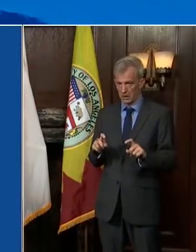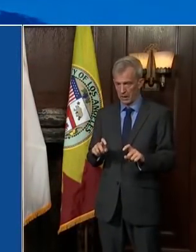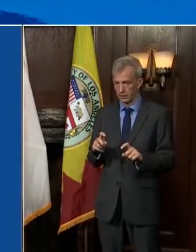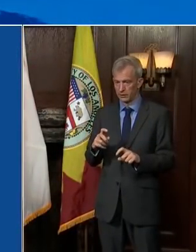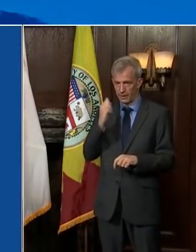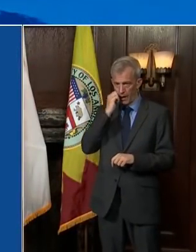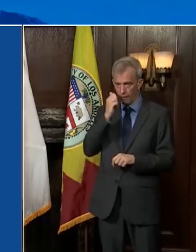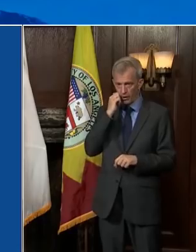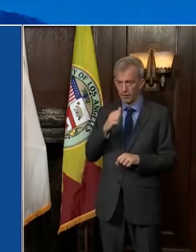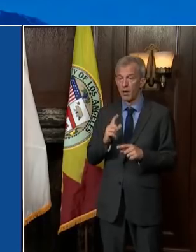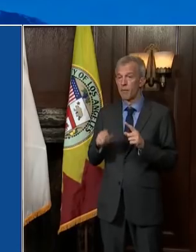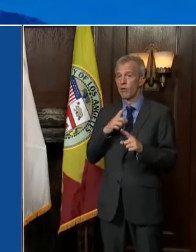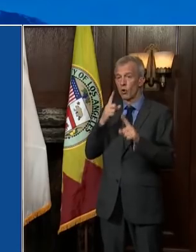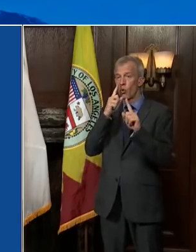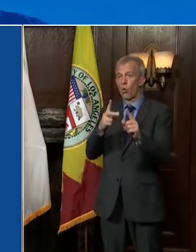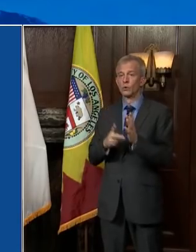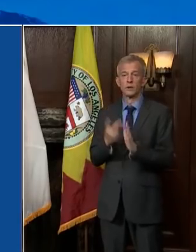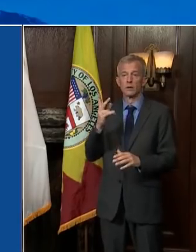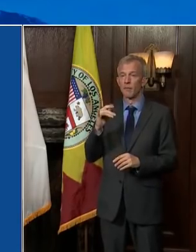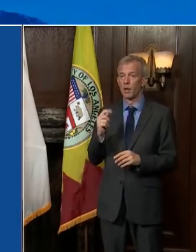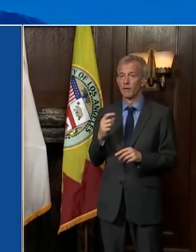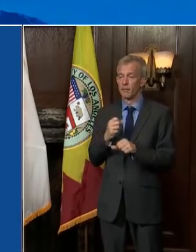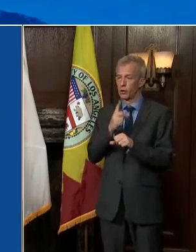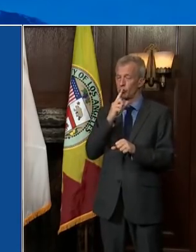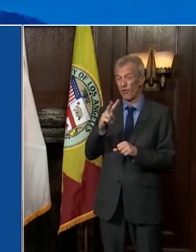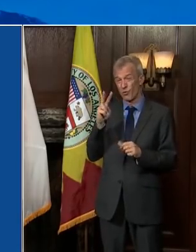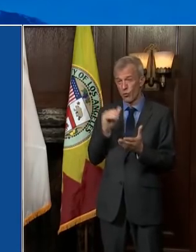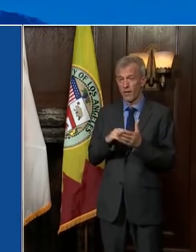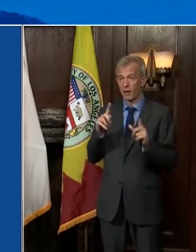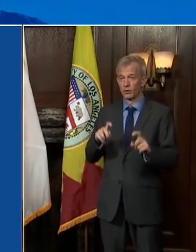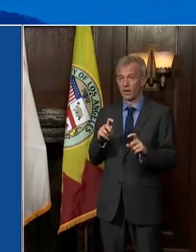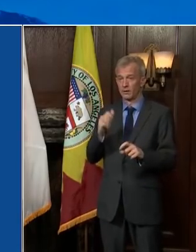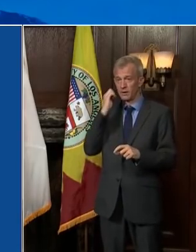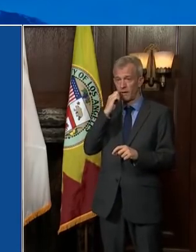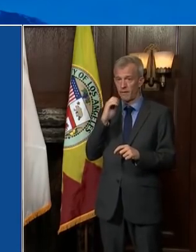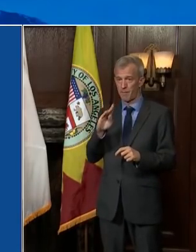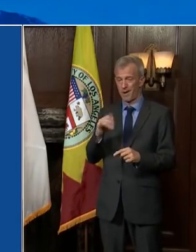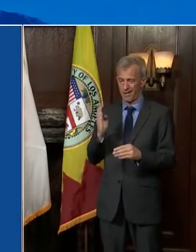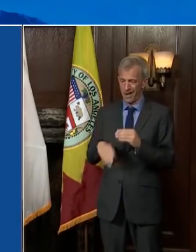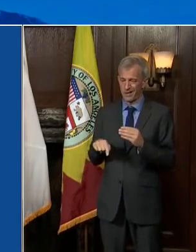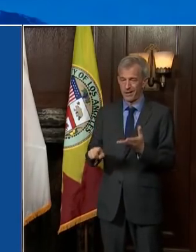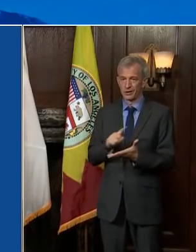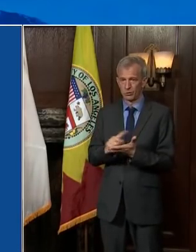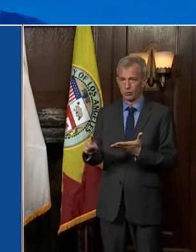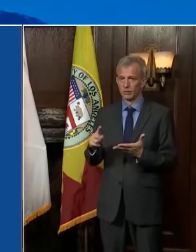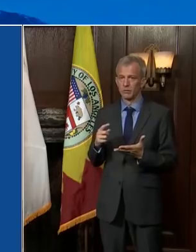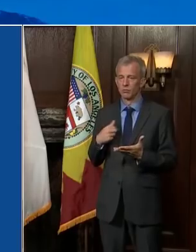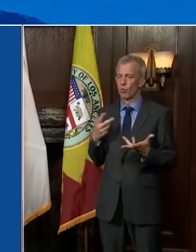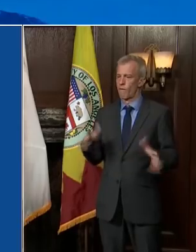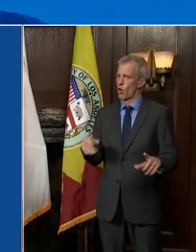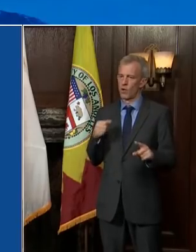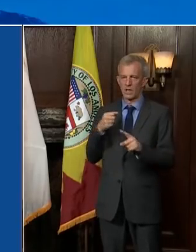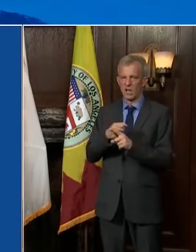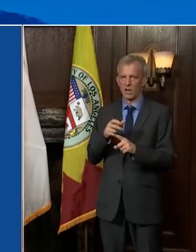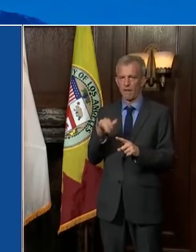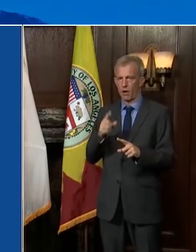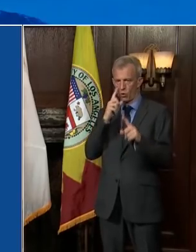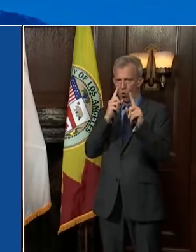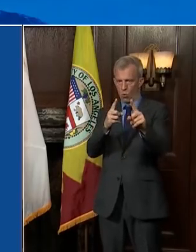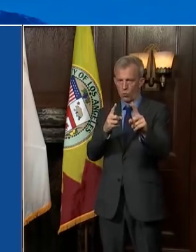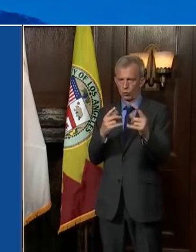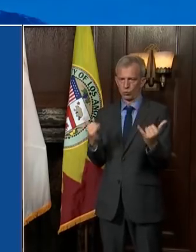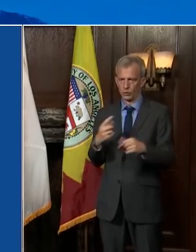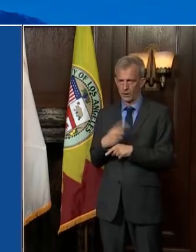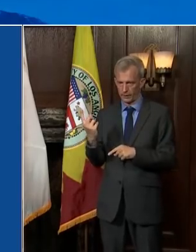But our goal was to double that and to get to 2,000 tests a day by the end of this week. We've hit that target ahead of schedule. We hit that